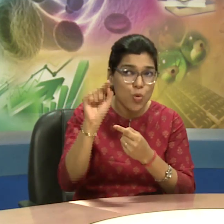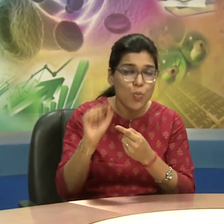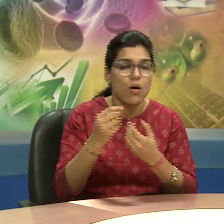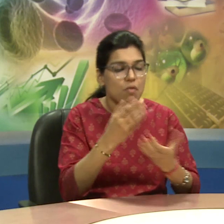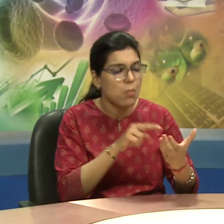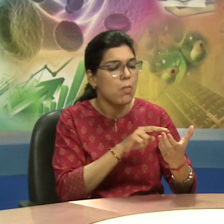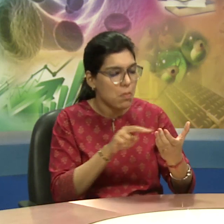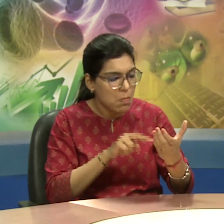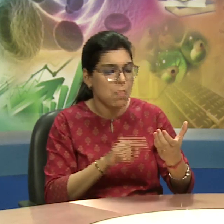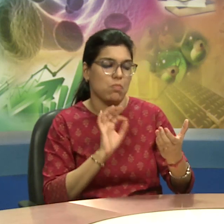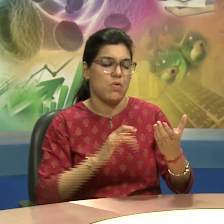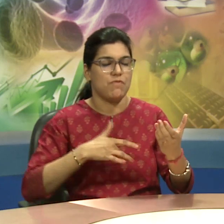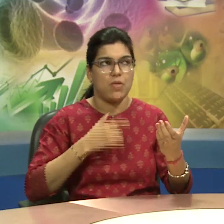as possible.